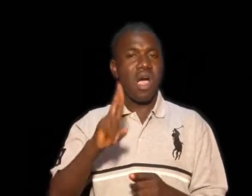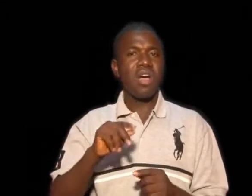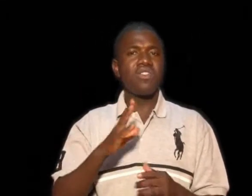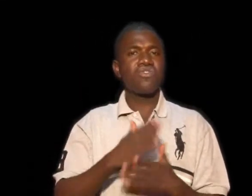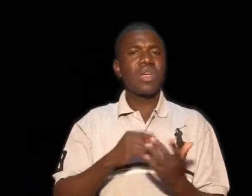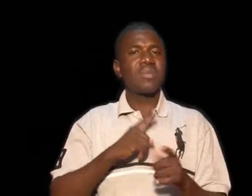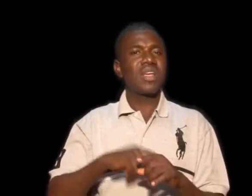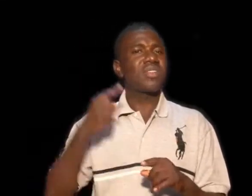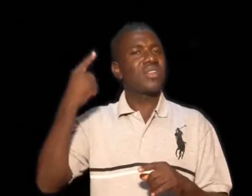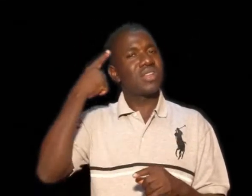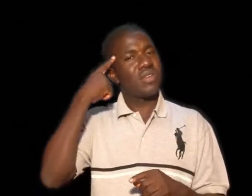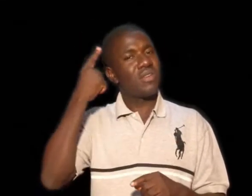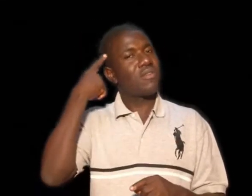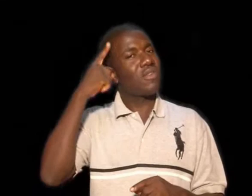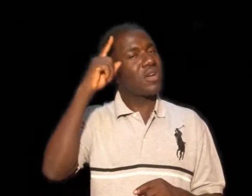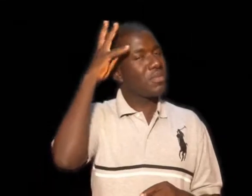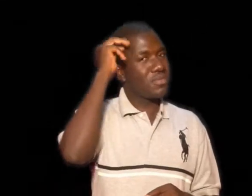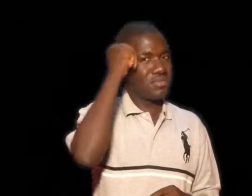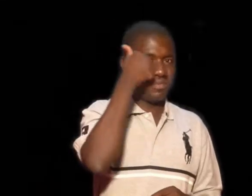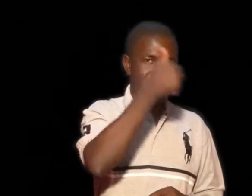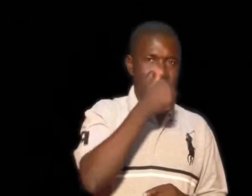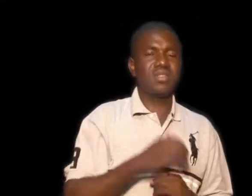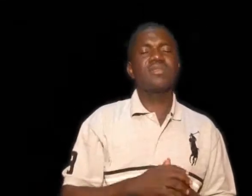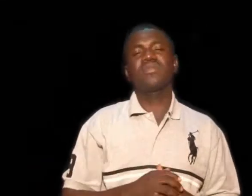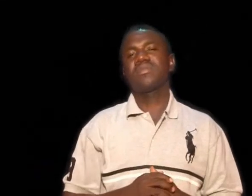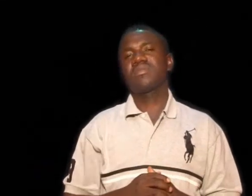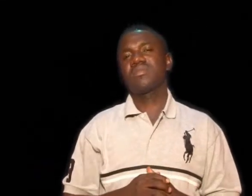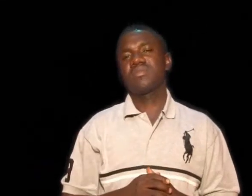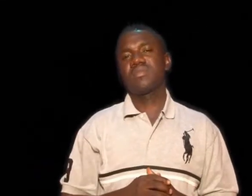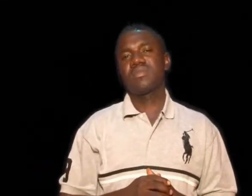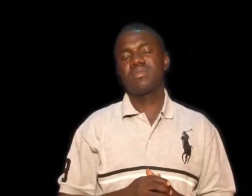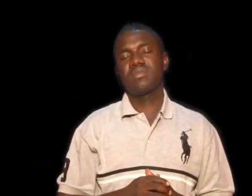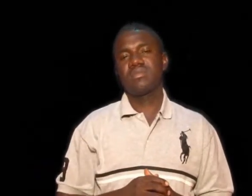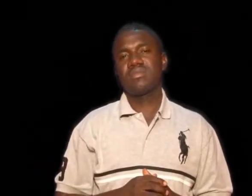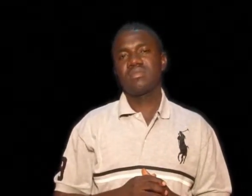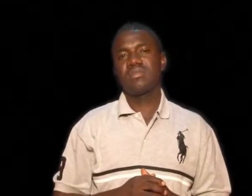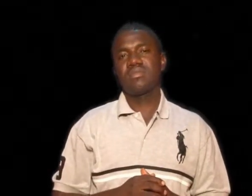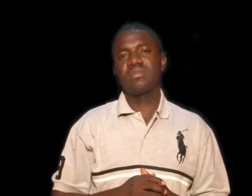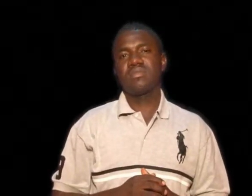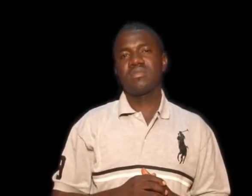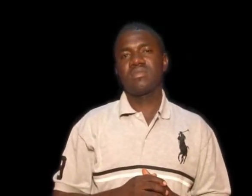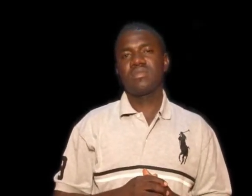him or her some time to think on his or her own or with his or her main caregiver.